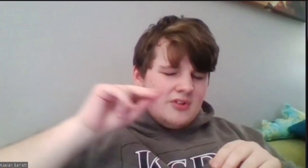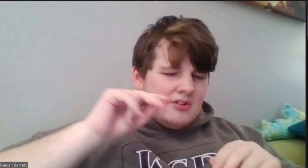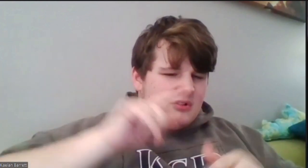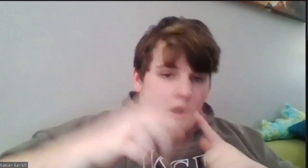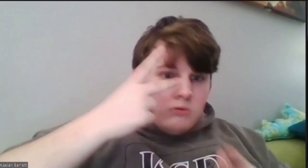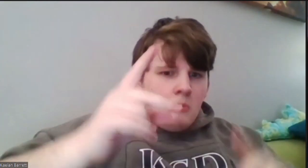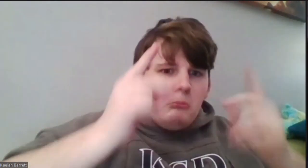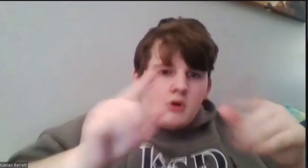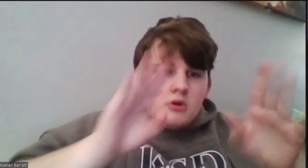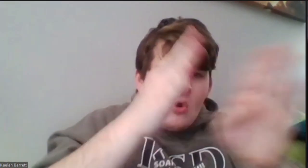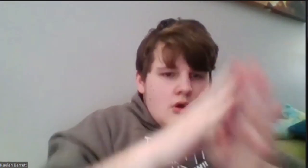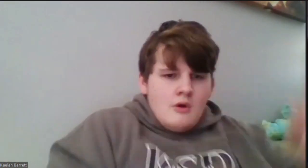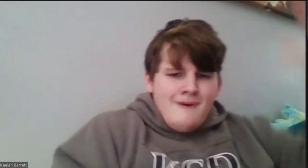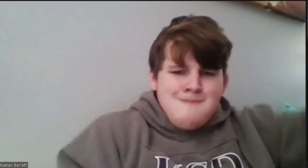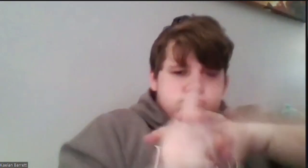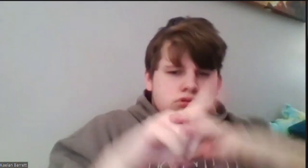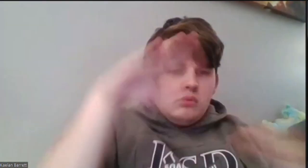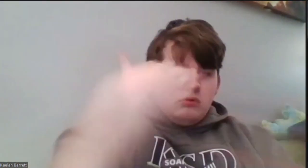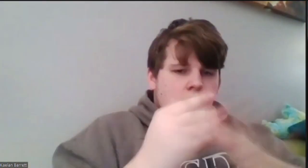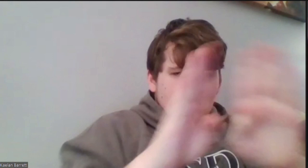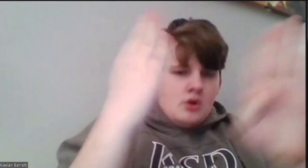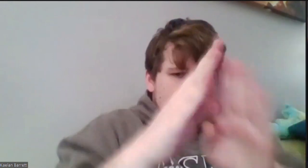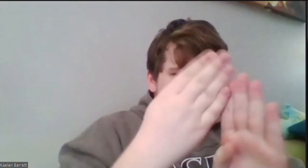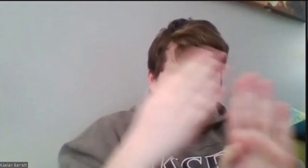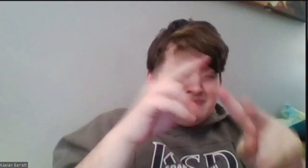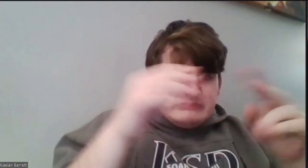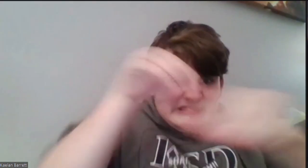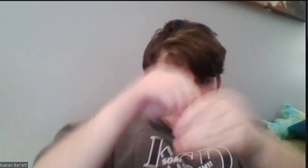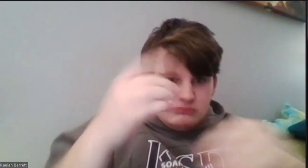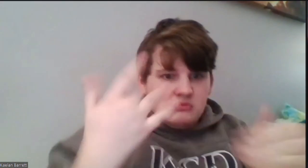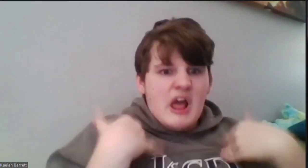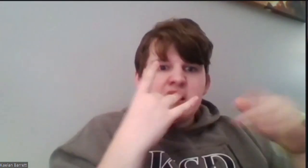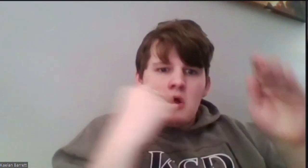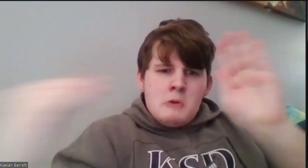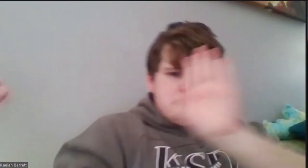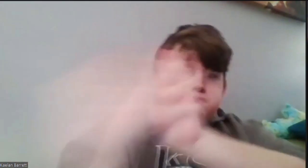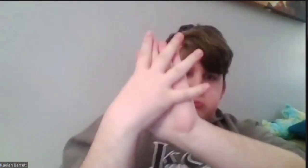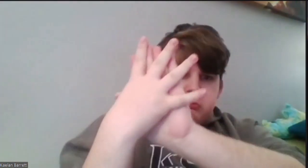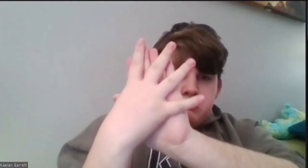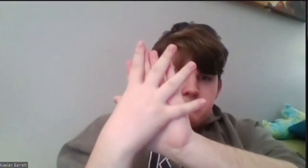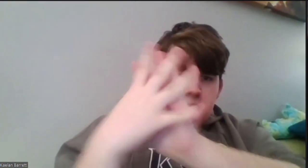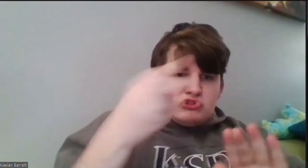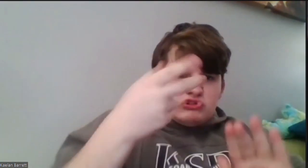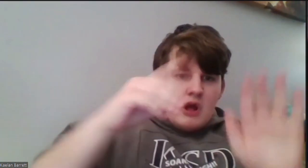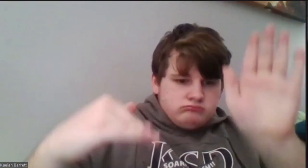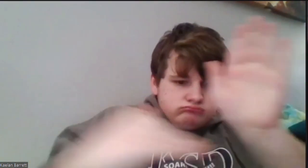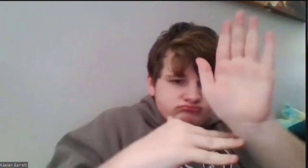no, this didn't happen. And immediately that door opens again. The figure shows there, right there in the light, shining behind